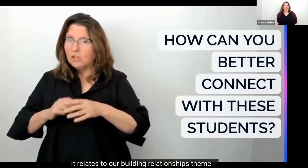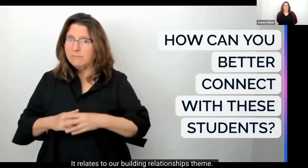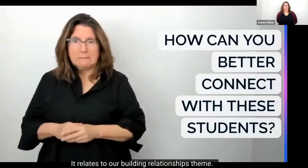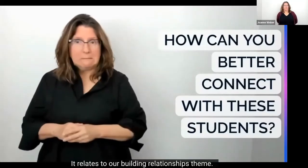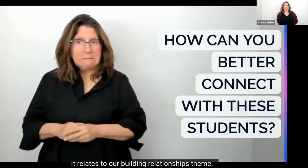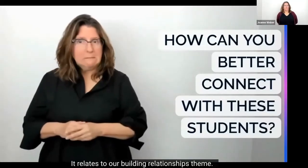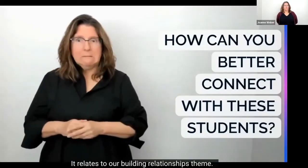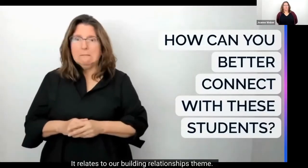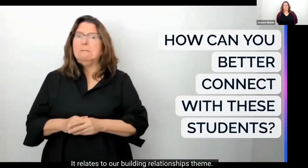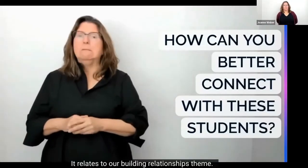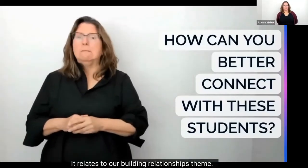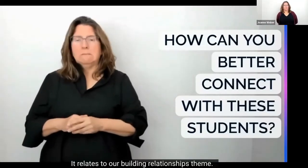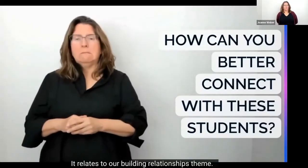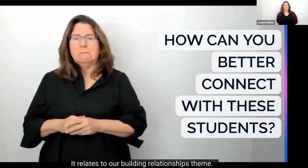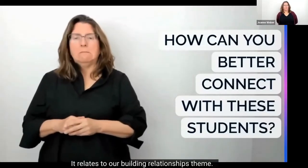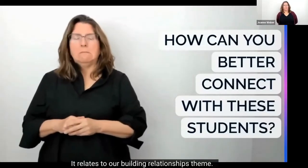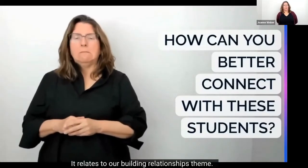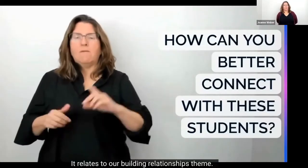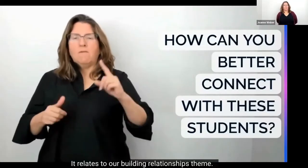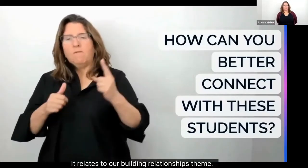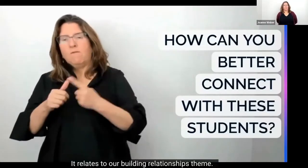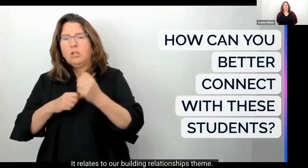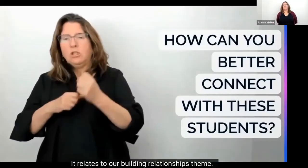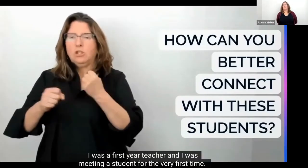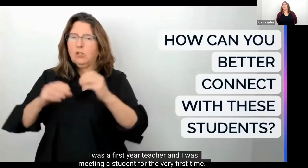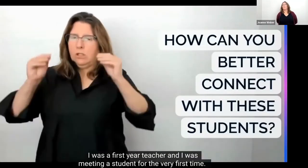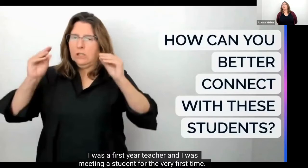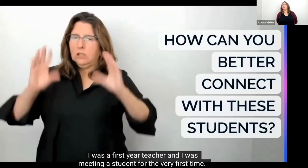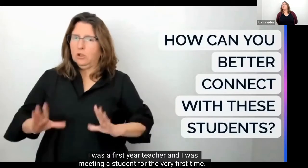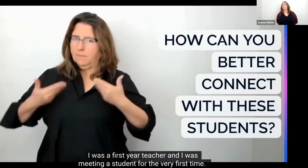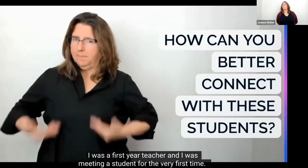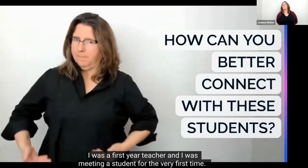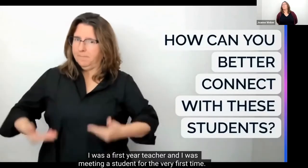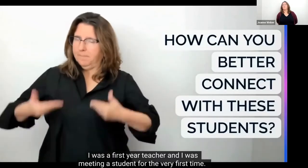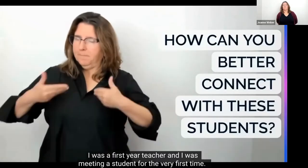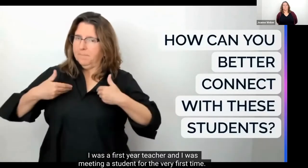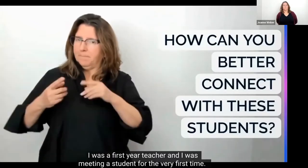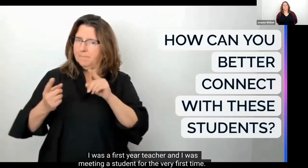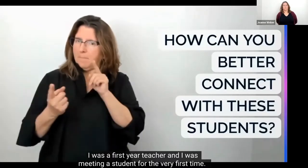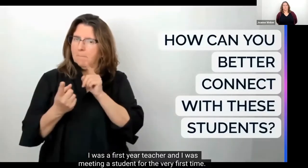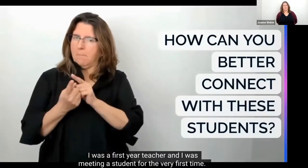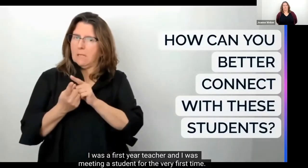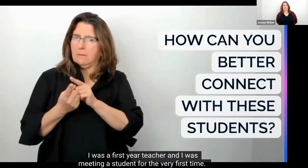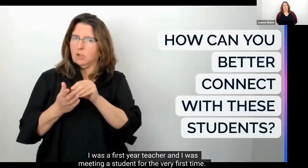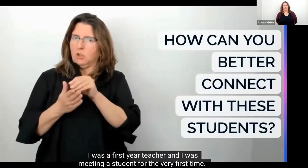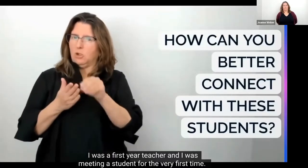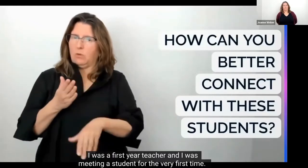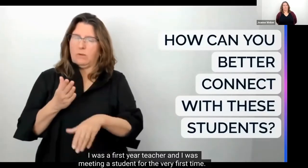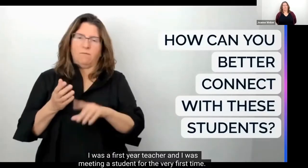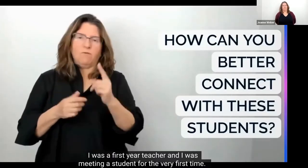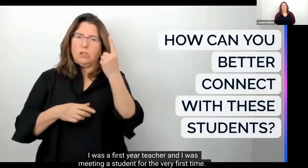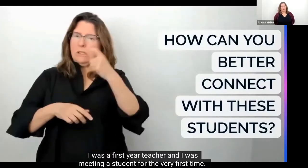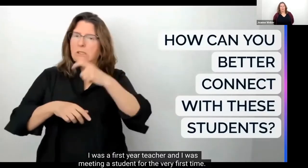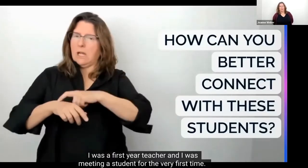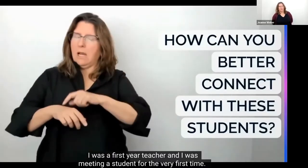It relates to our building relationships theme. I was a first-year teacher and I was